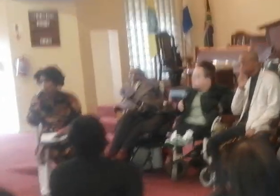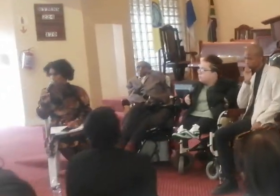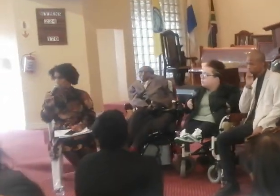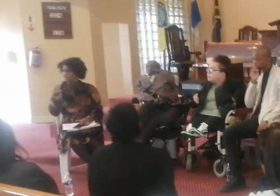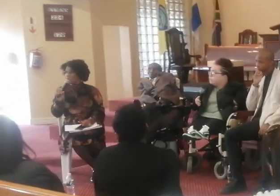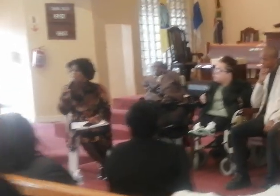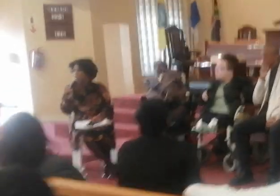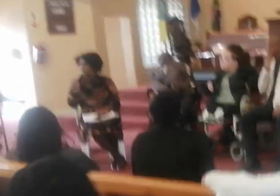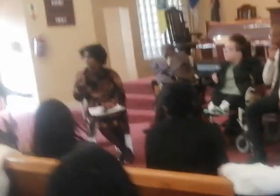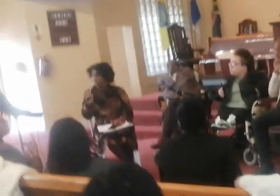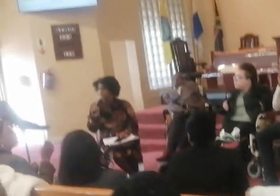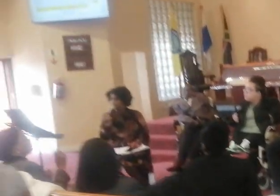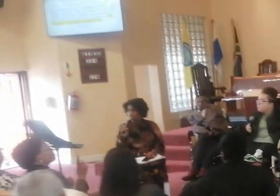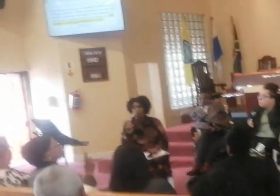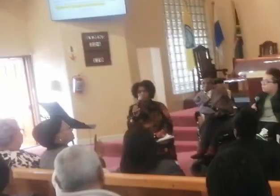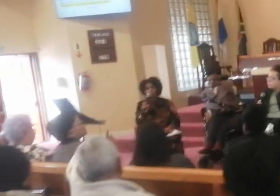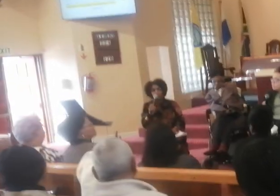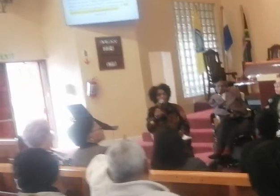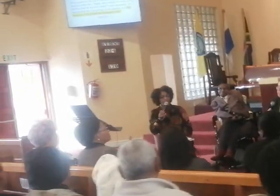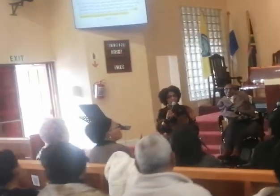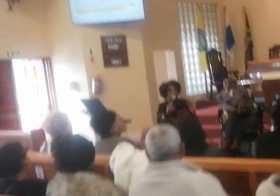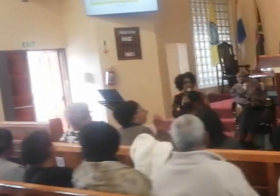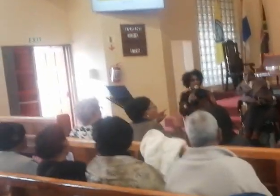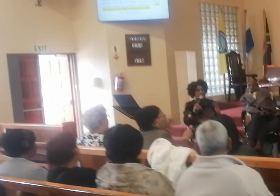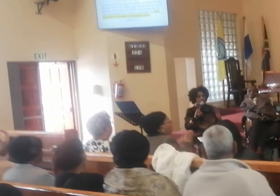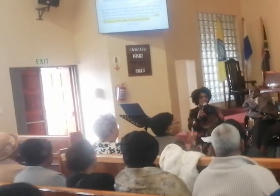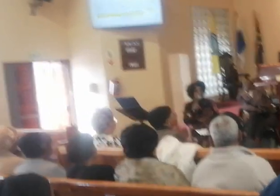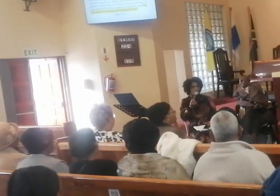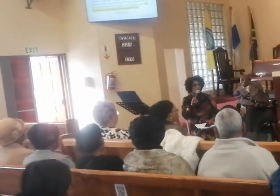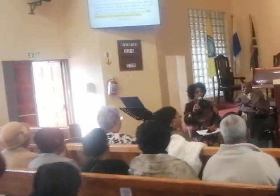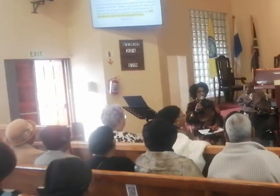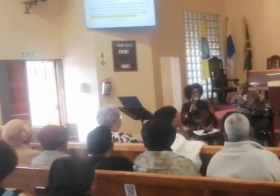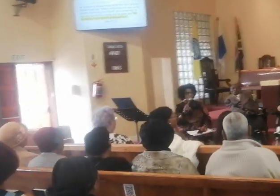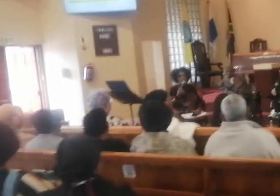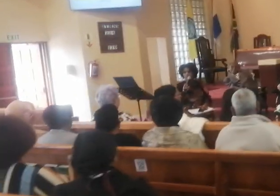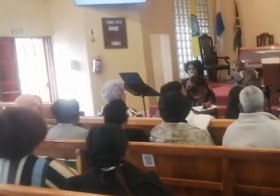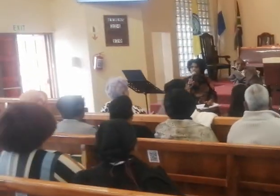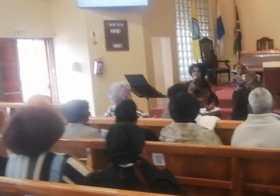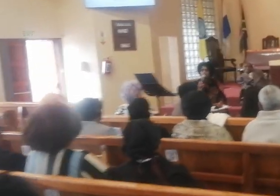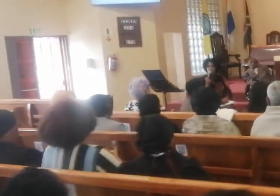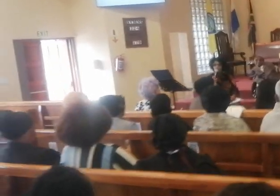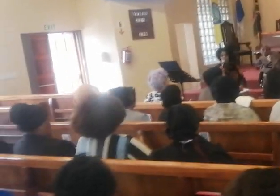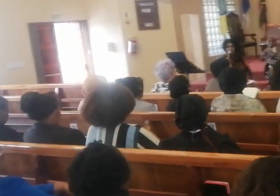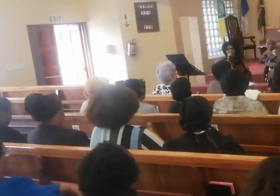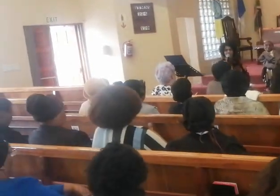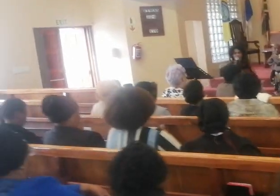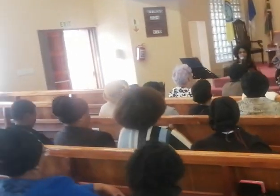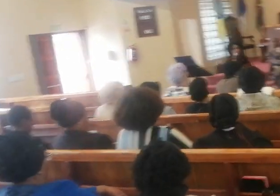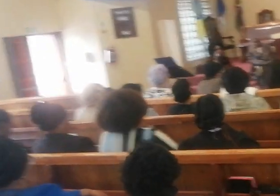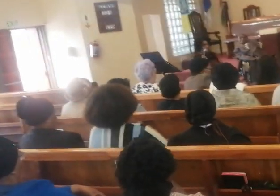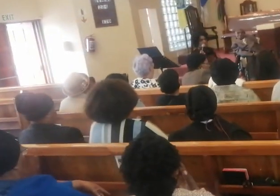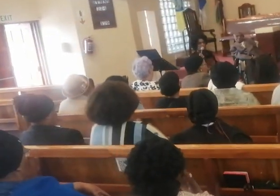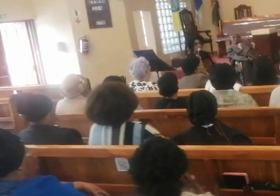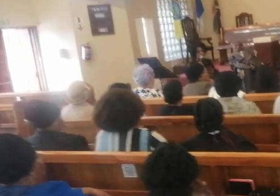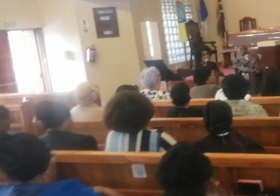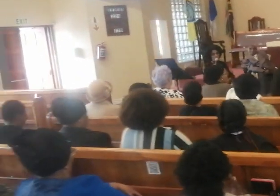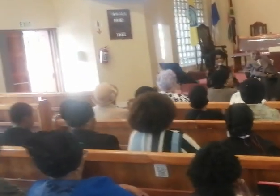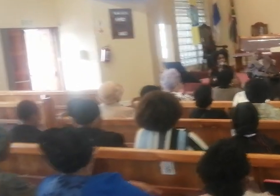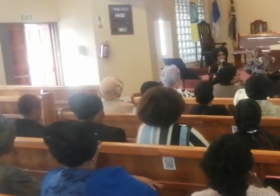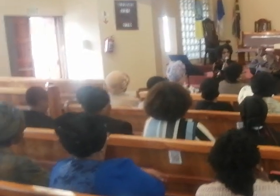What went wrong? Who is to blame? We are looking to assign blame on